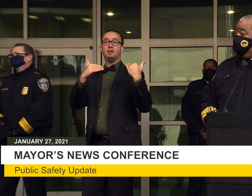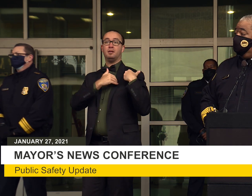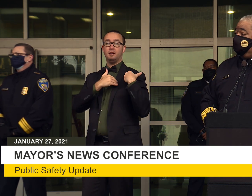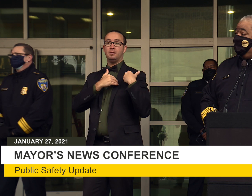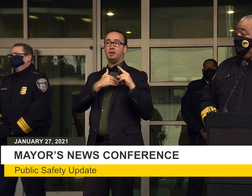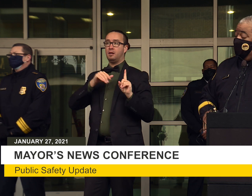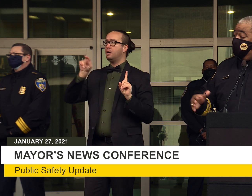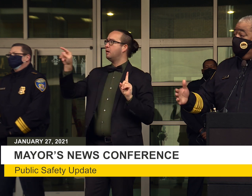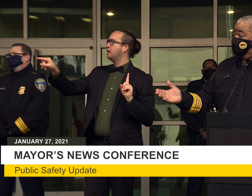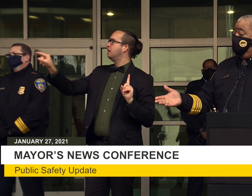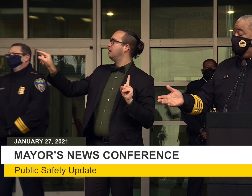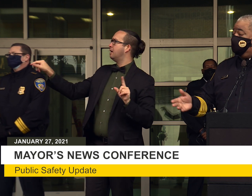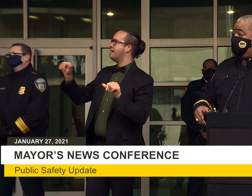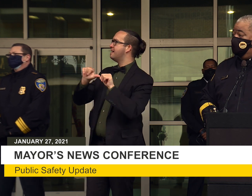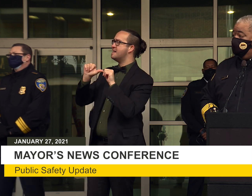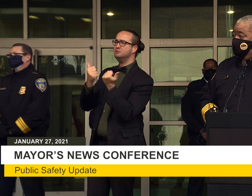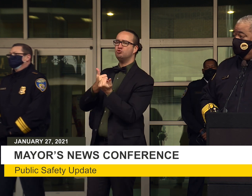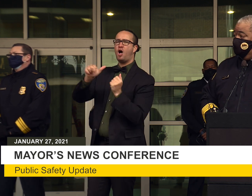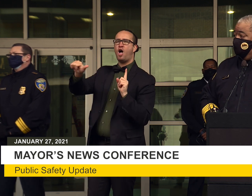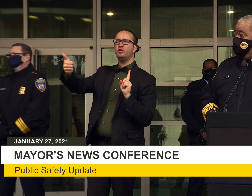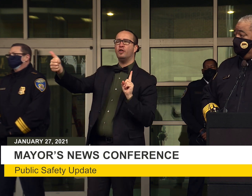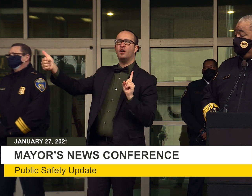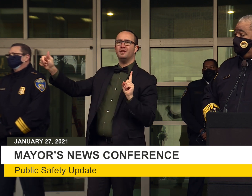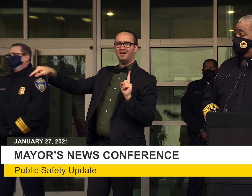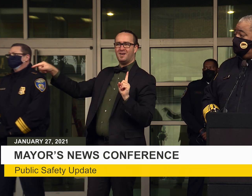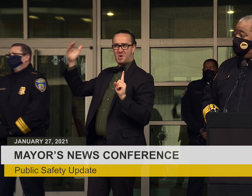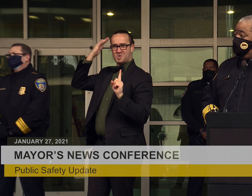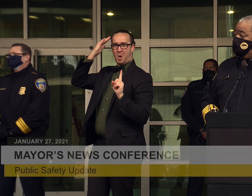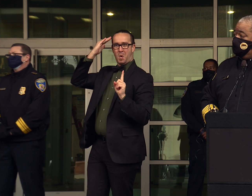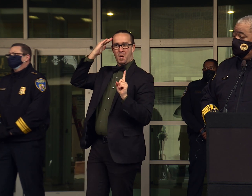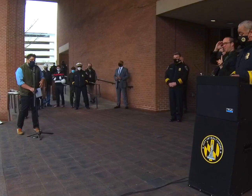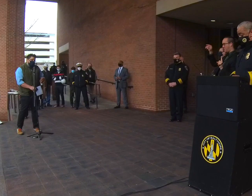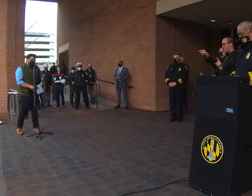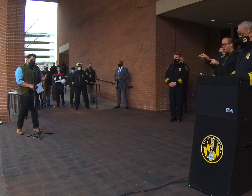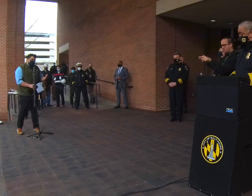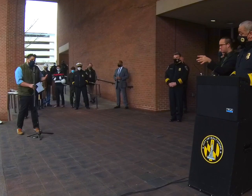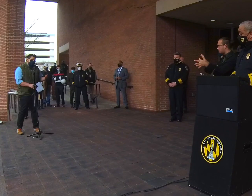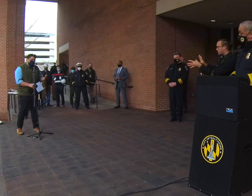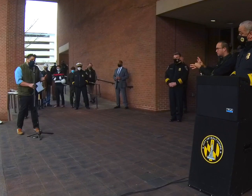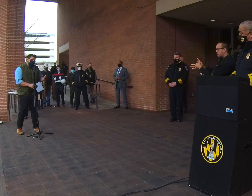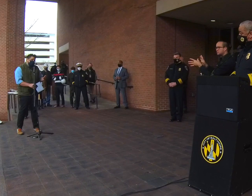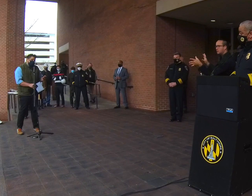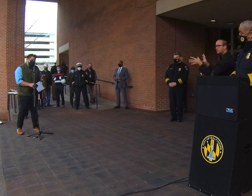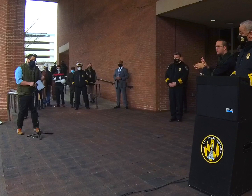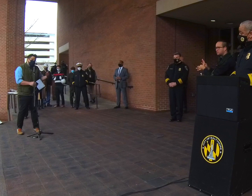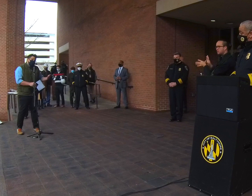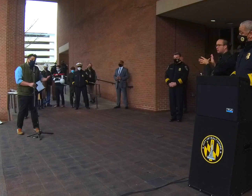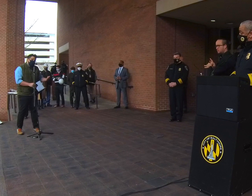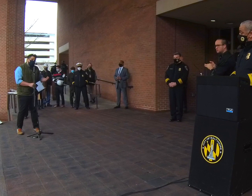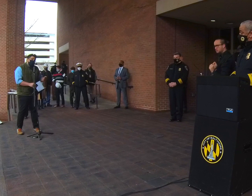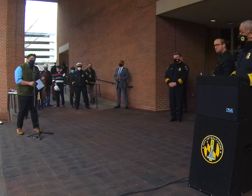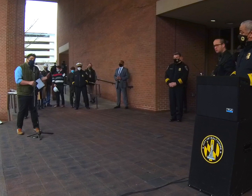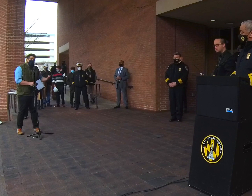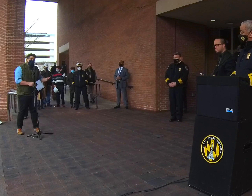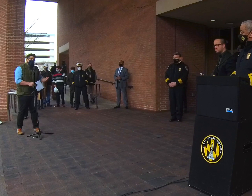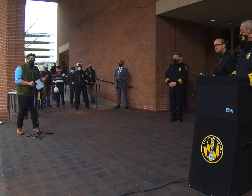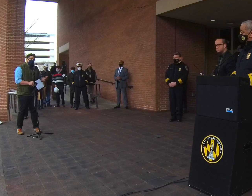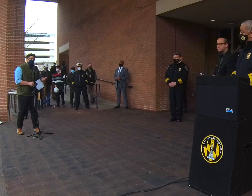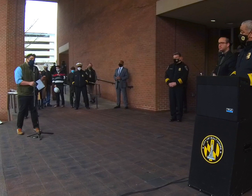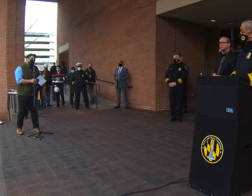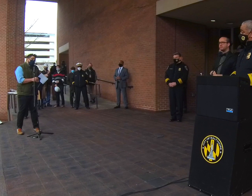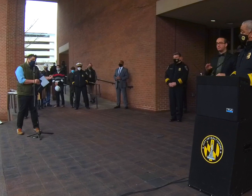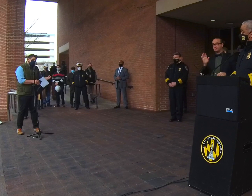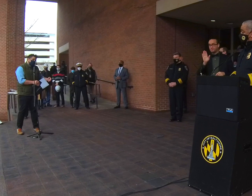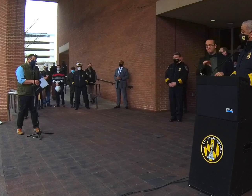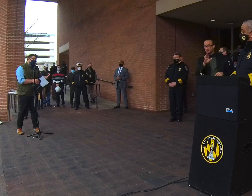solve the problems that we may see because we're on the ground every day. Will that possibly look like a time allotment of when officers will